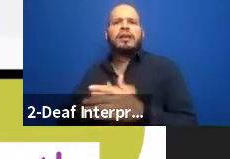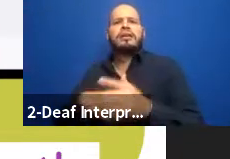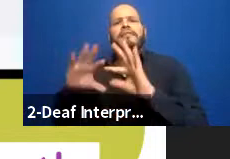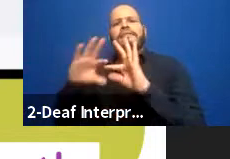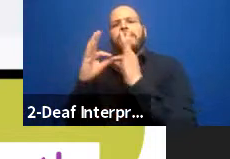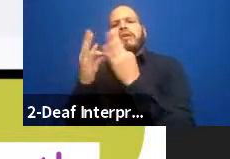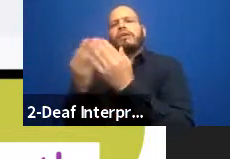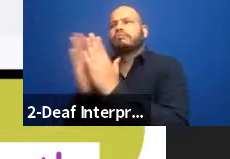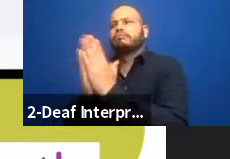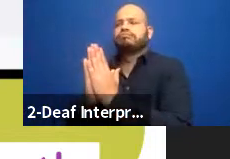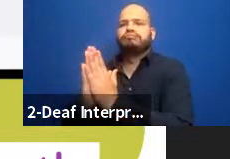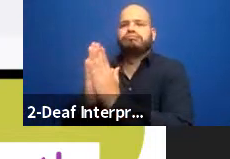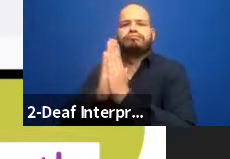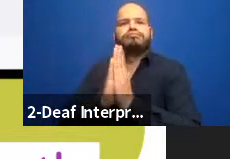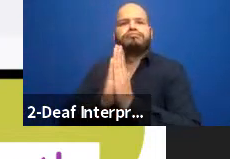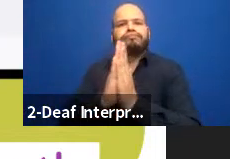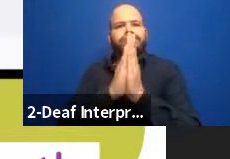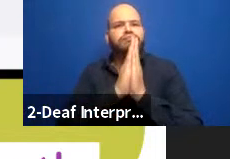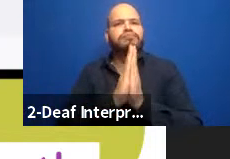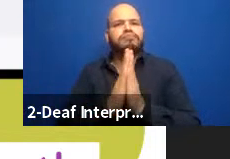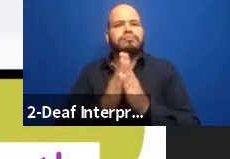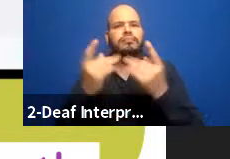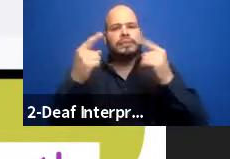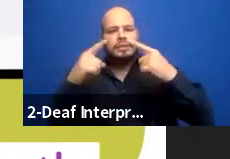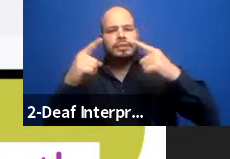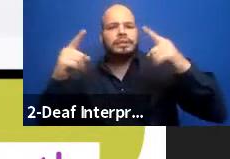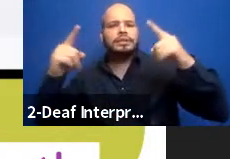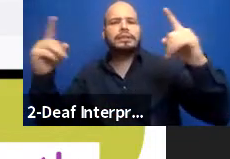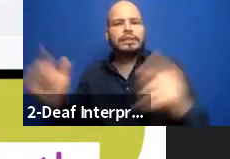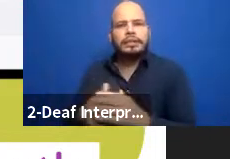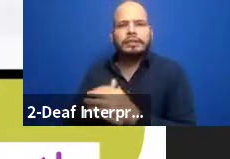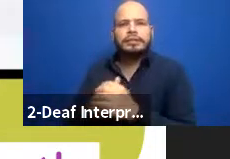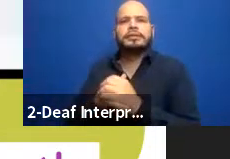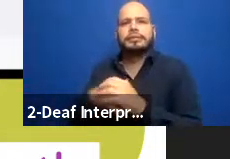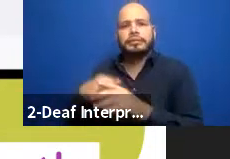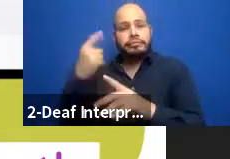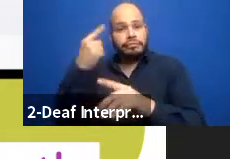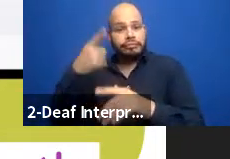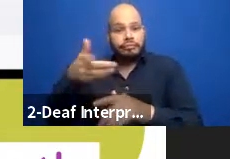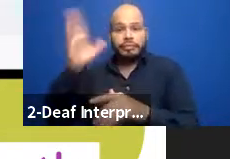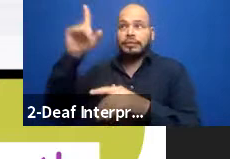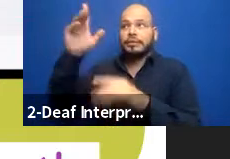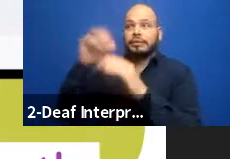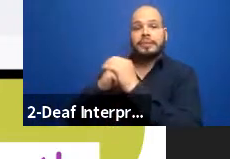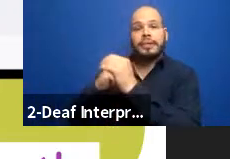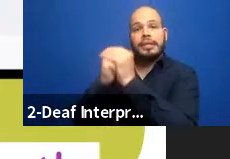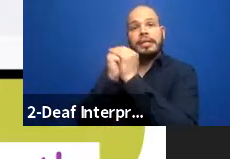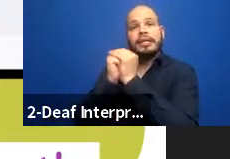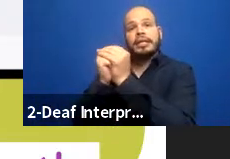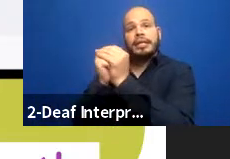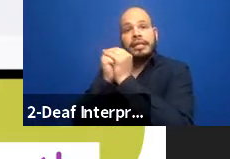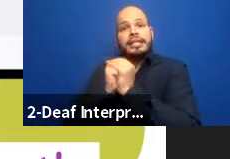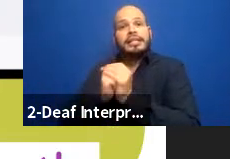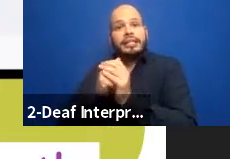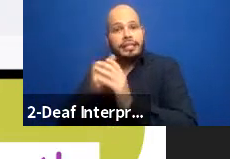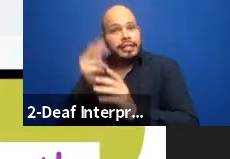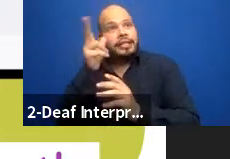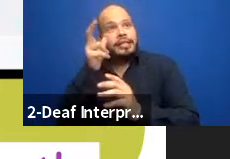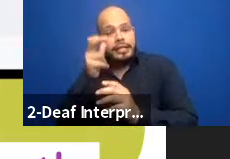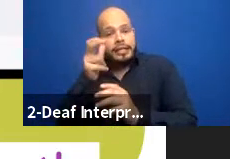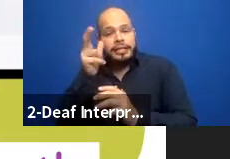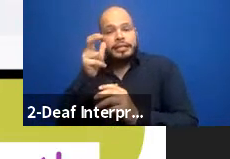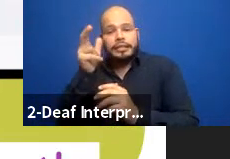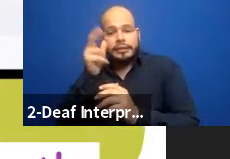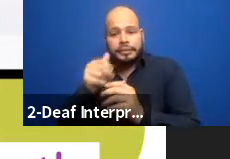ears. Divine beings, we know that God hears. See the system writhing, crying, fighting for its last dying breath. It rather pillage till it's